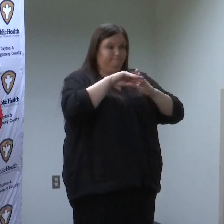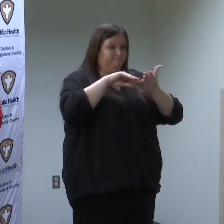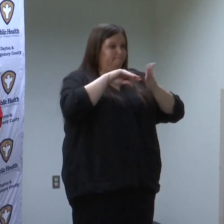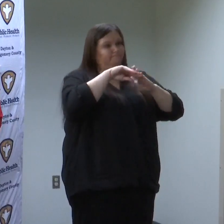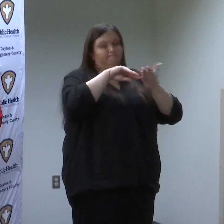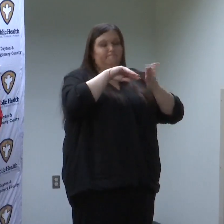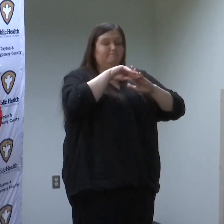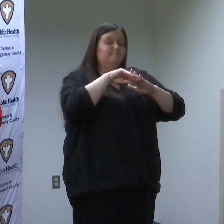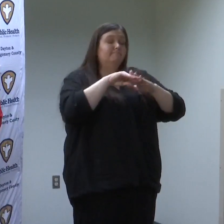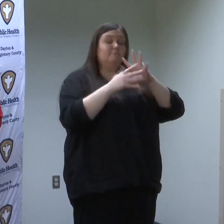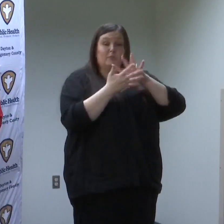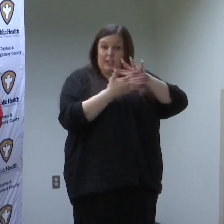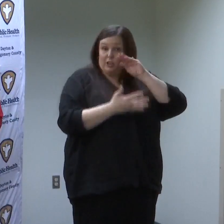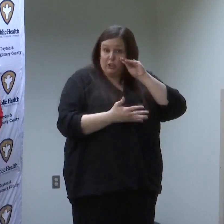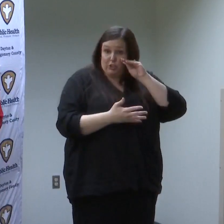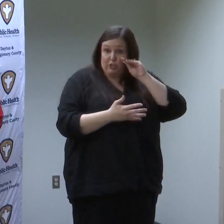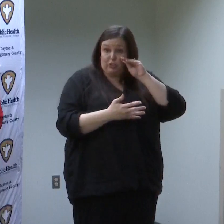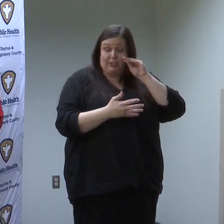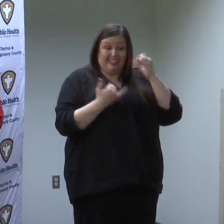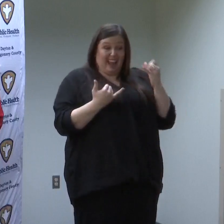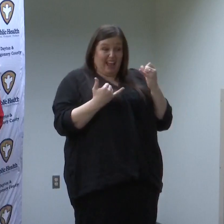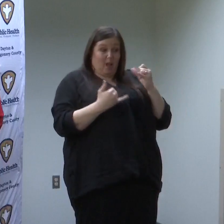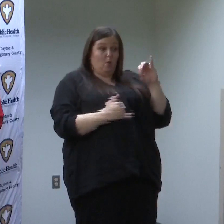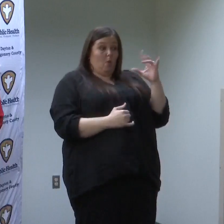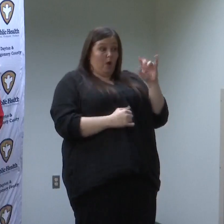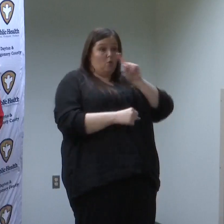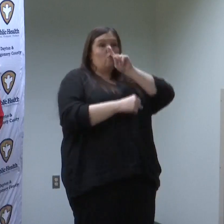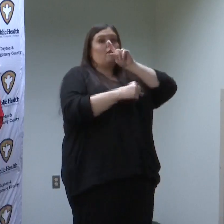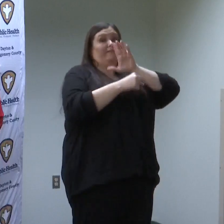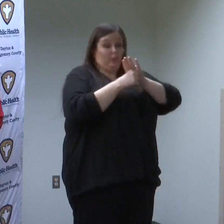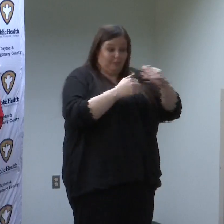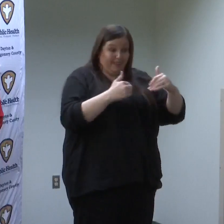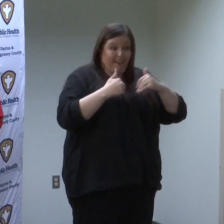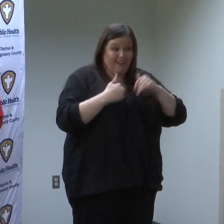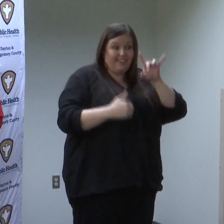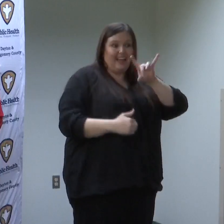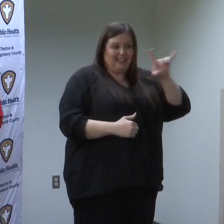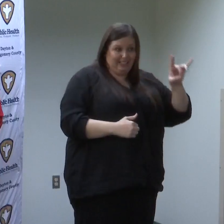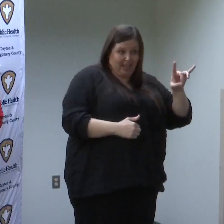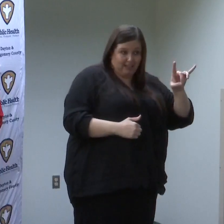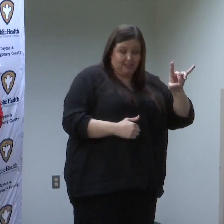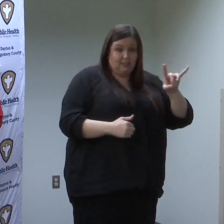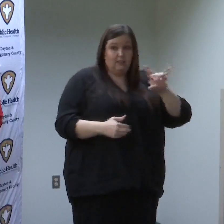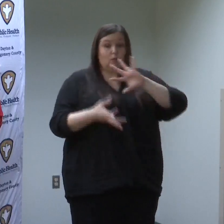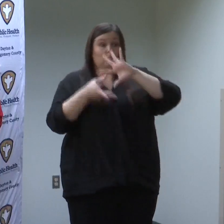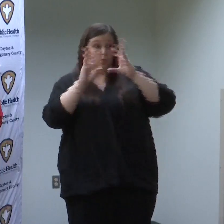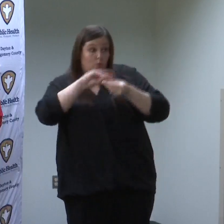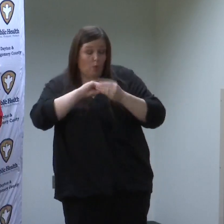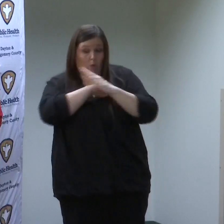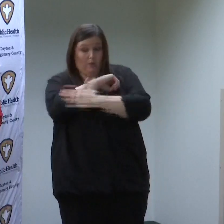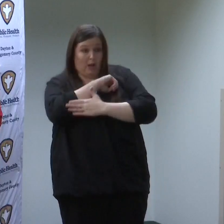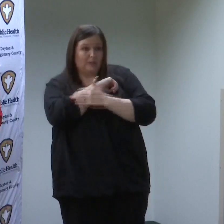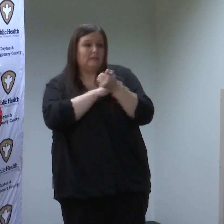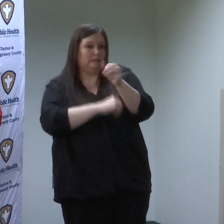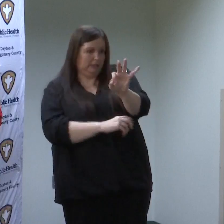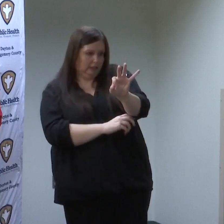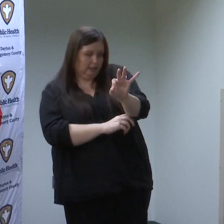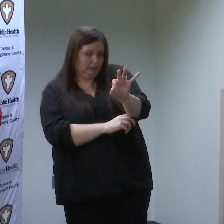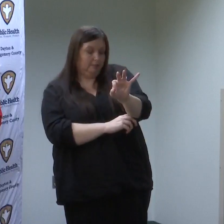today that the Ohio number is 88 confirmed cases in 19 counties. We